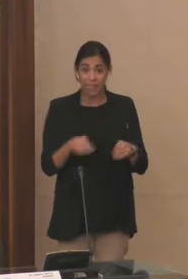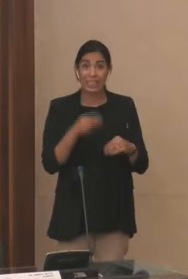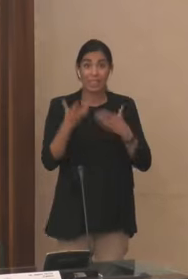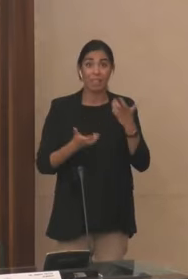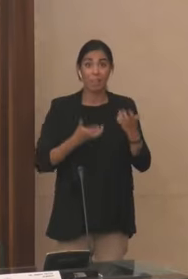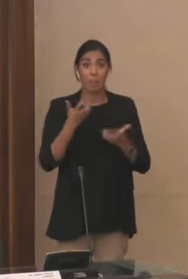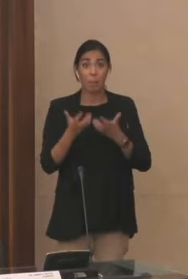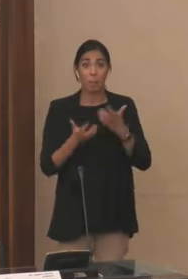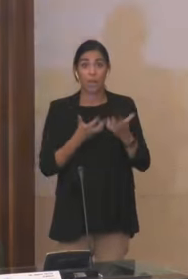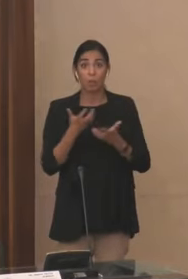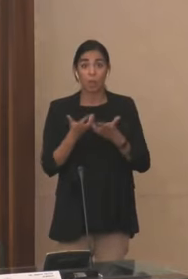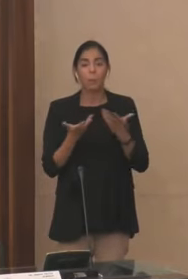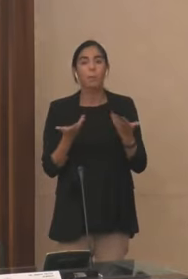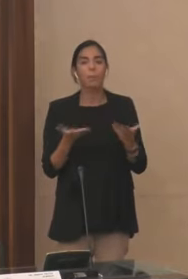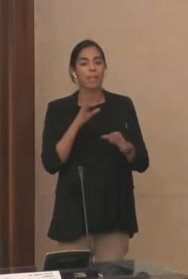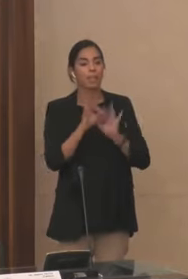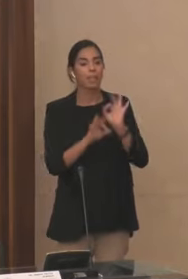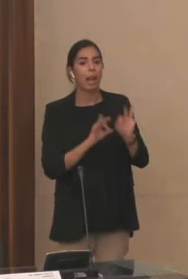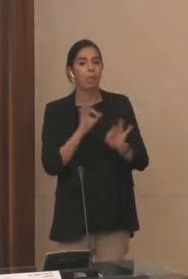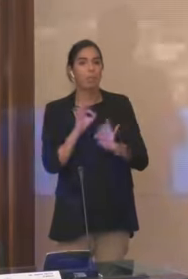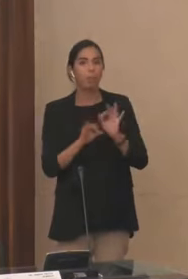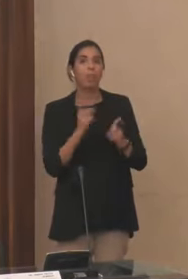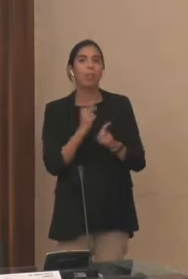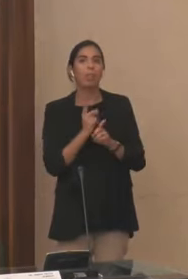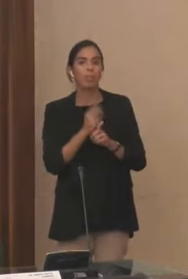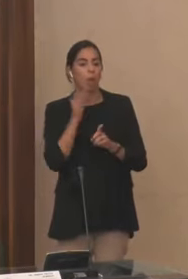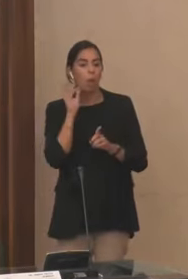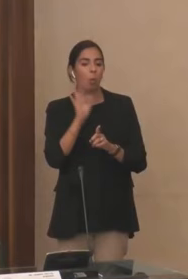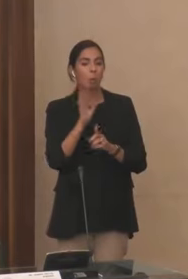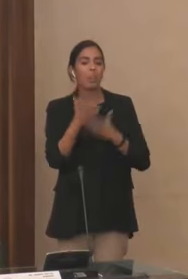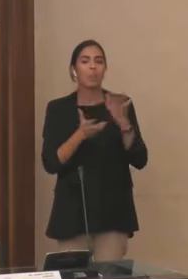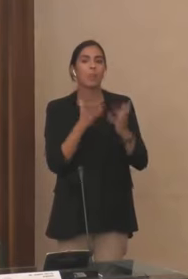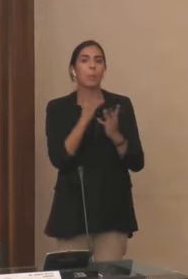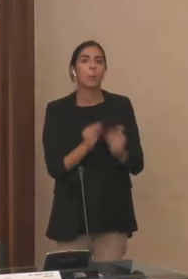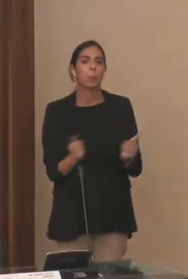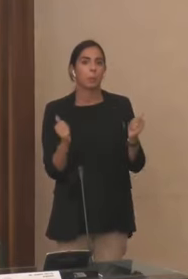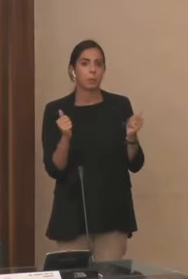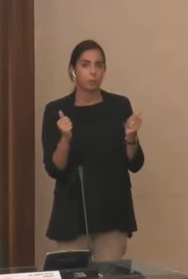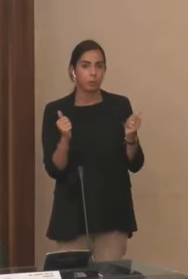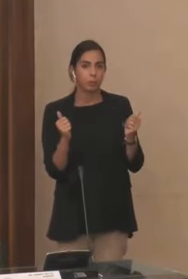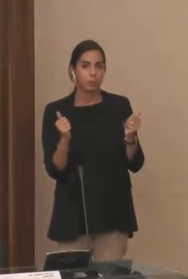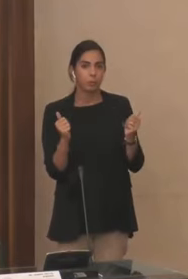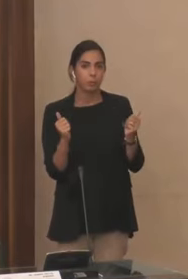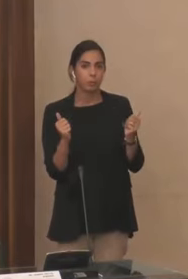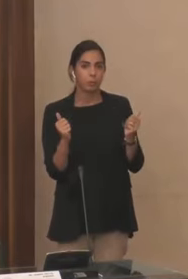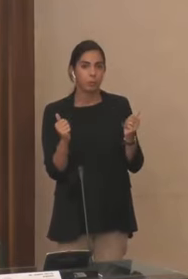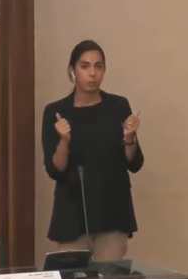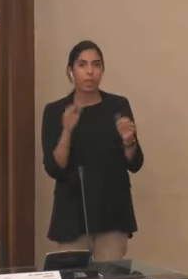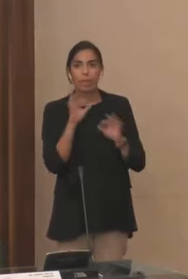eliminate inflammation, not to decrease inflammation, is to